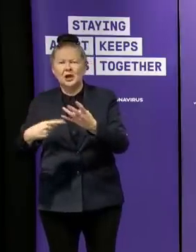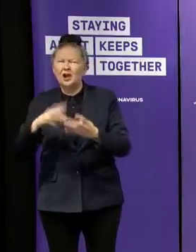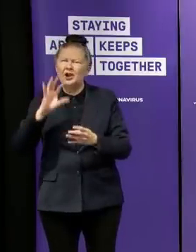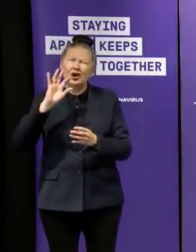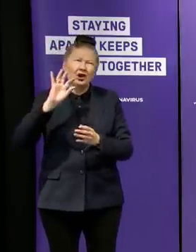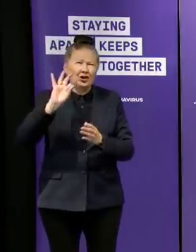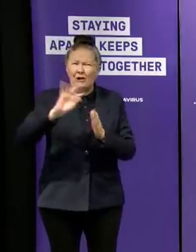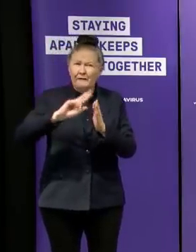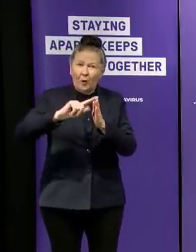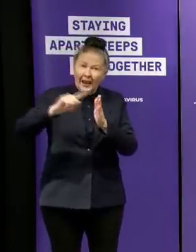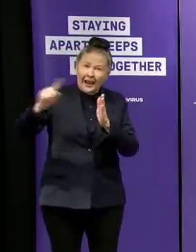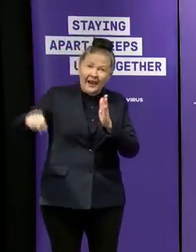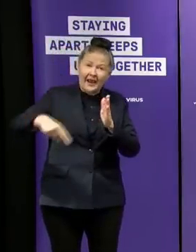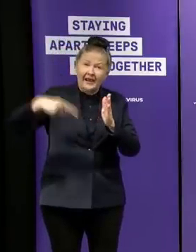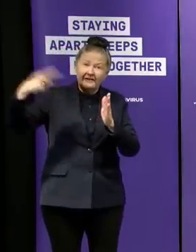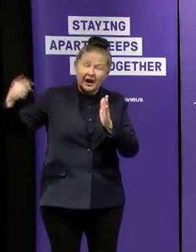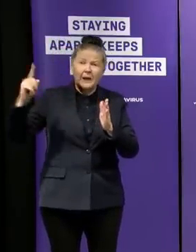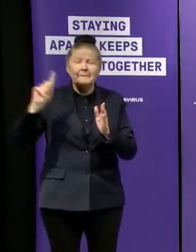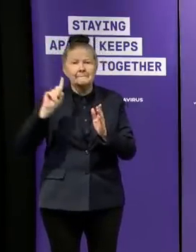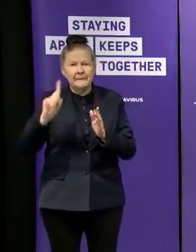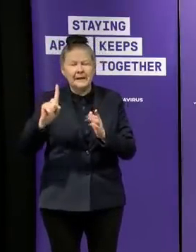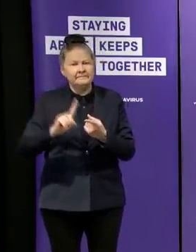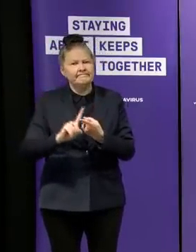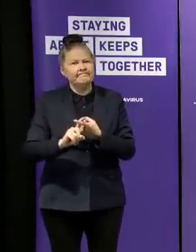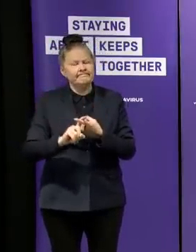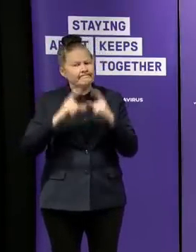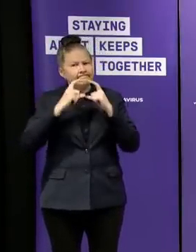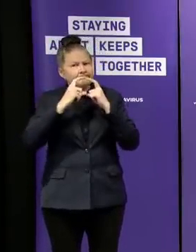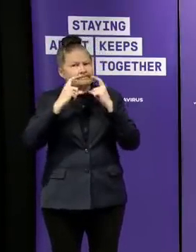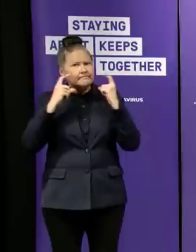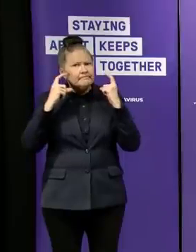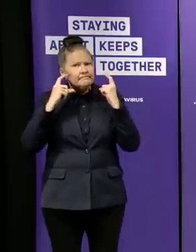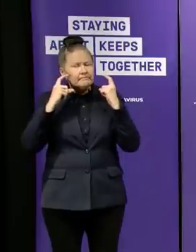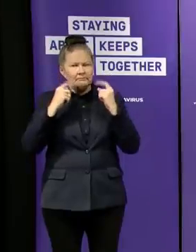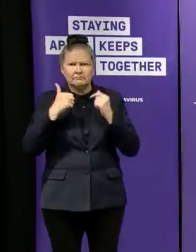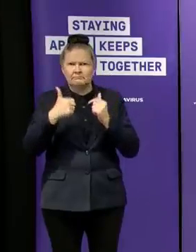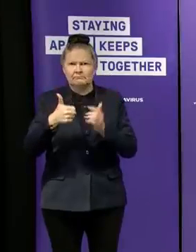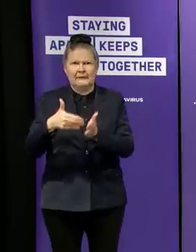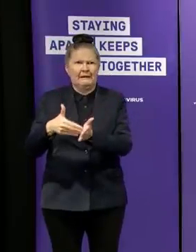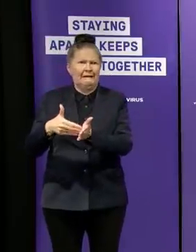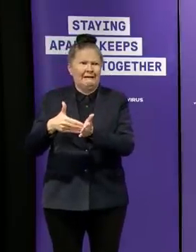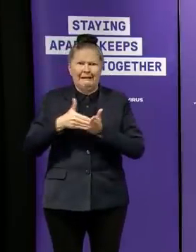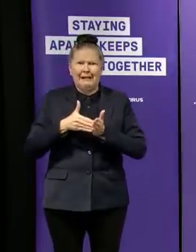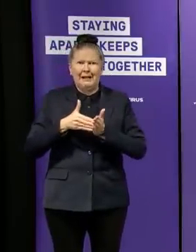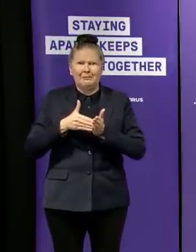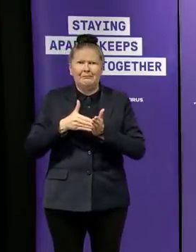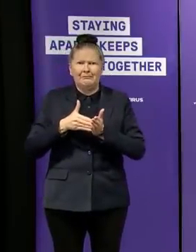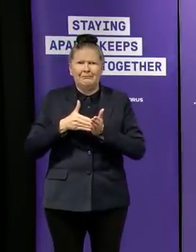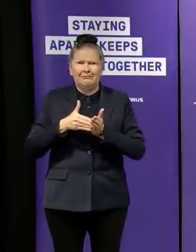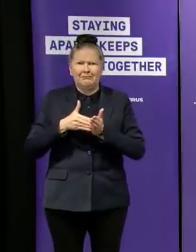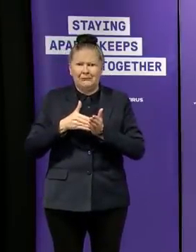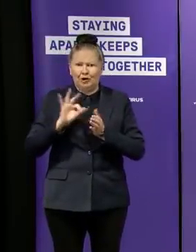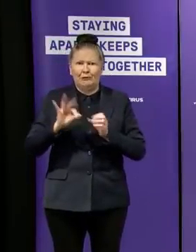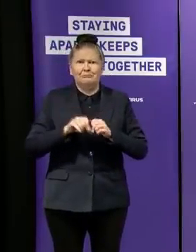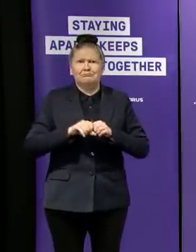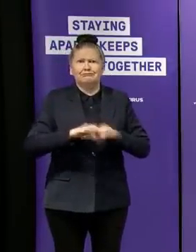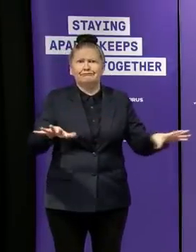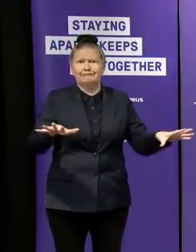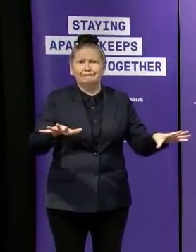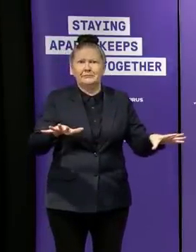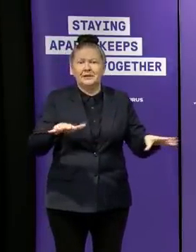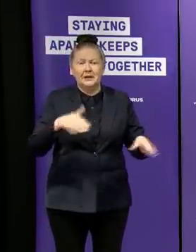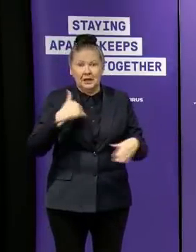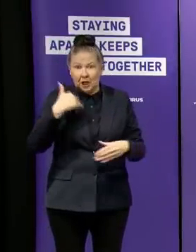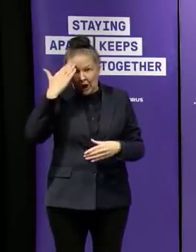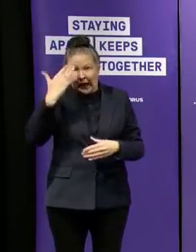forever, but they'll be here for so long as they produce, I think, a pretty significant dividend. Again, I can't put an exact number